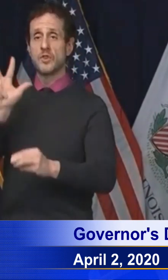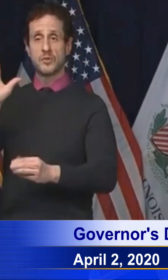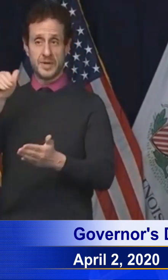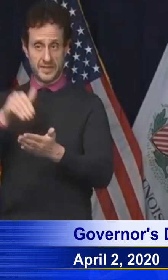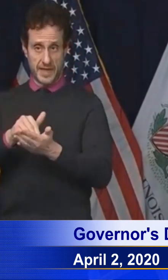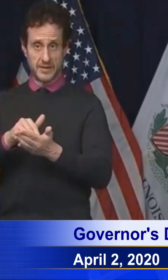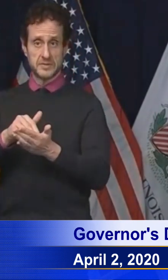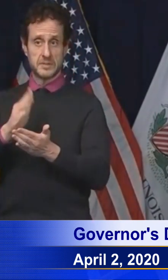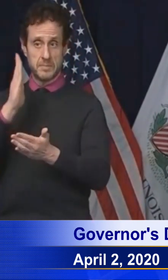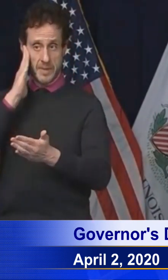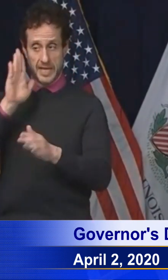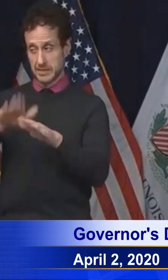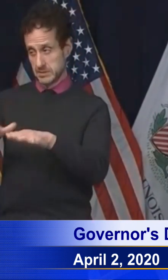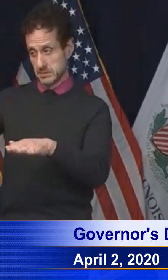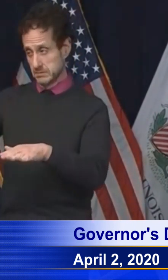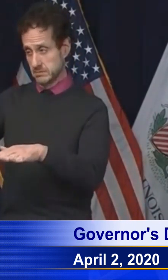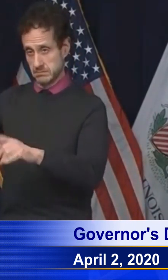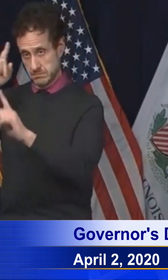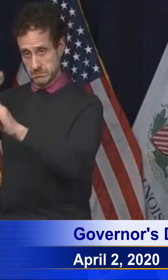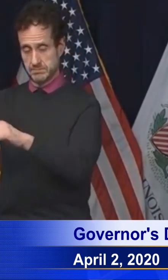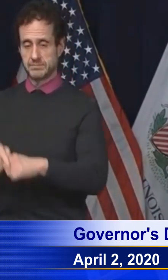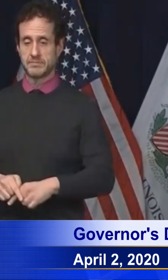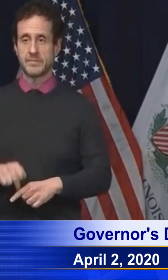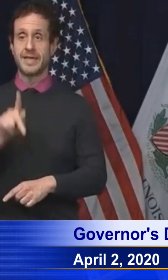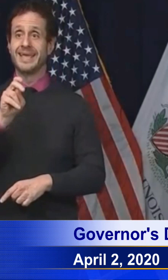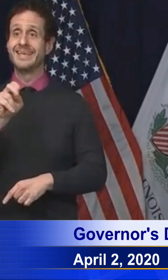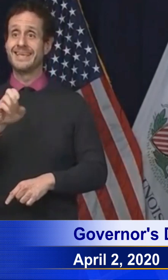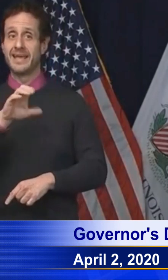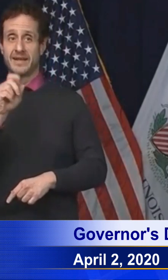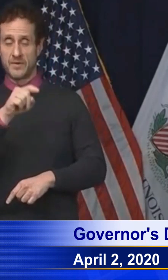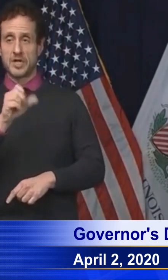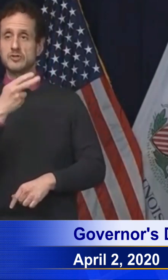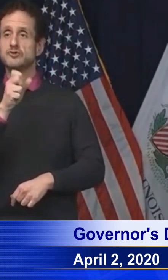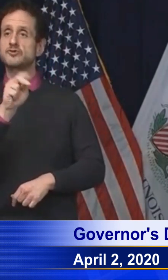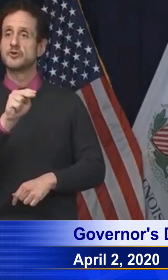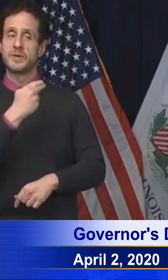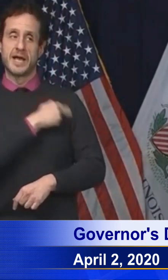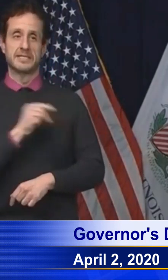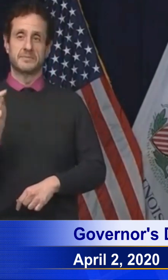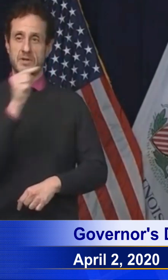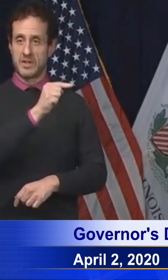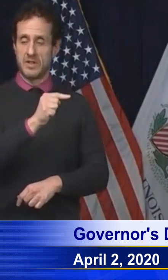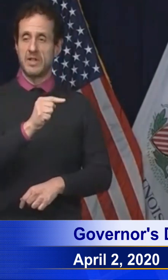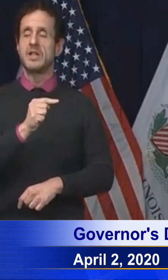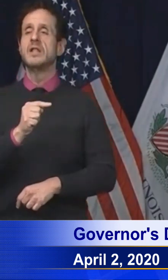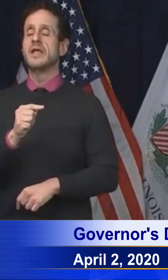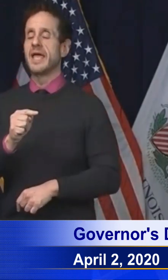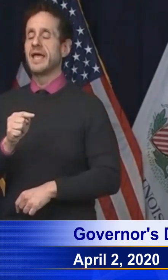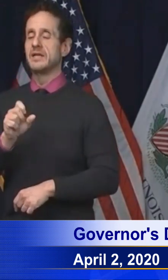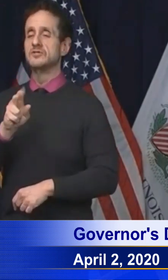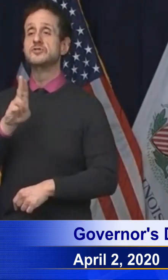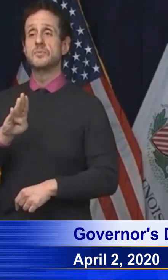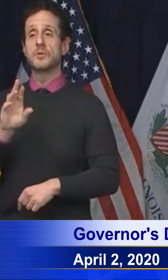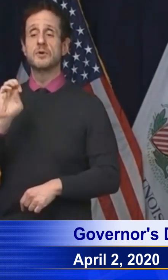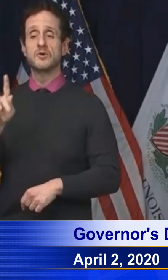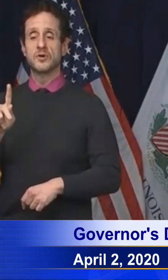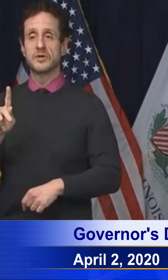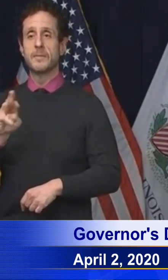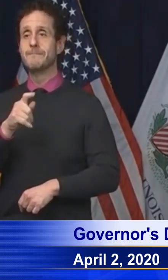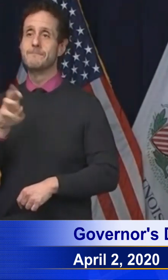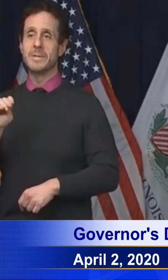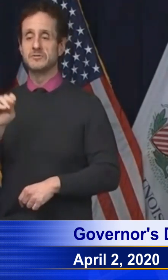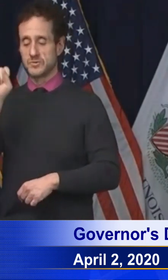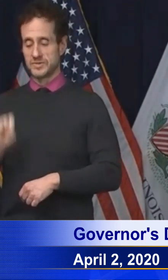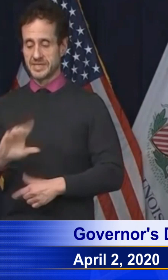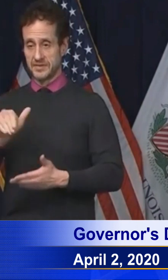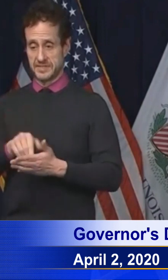3,000 beds. Kane County's Sherman Hospital and suburban Cook County's Metro South Center will together